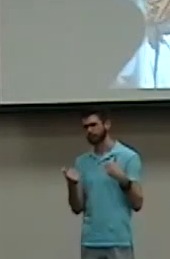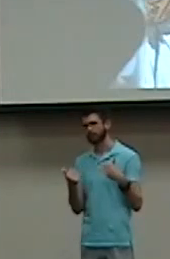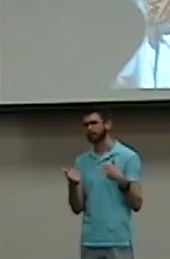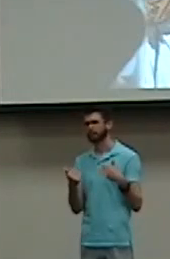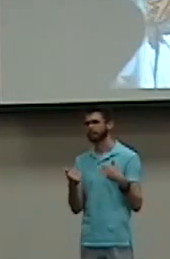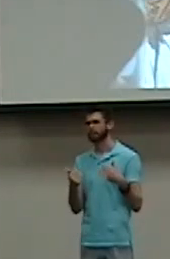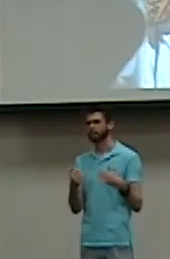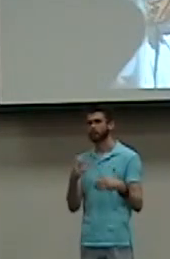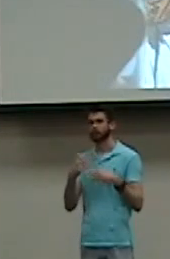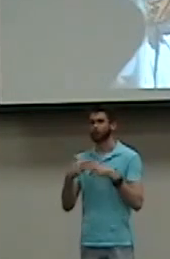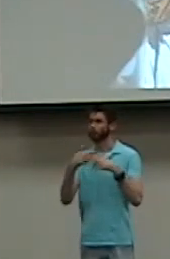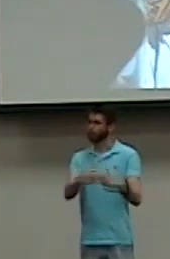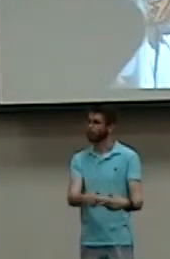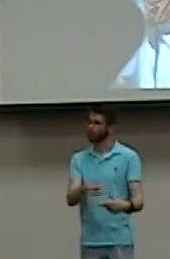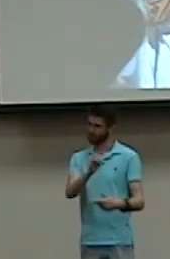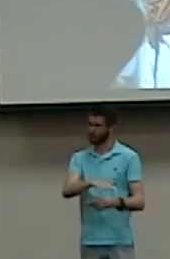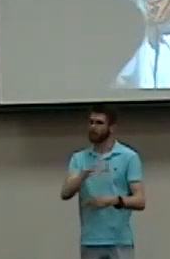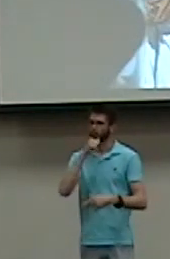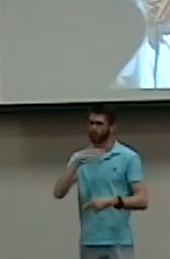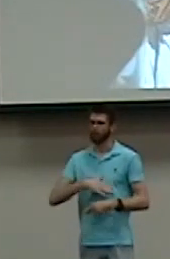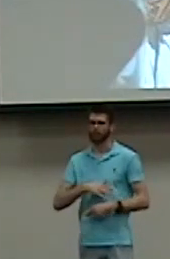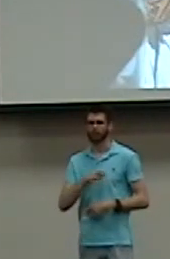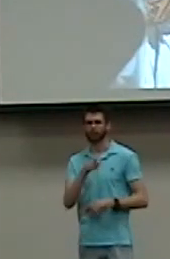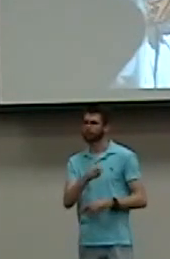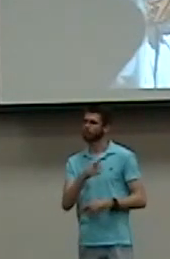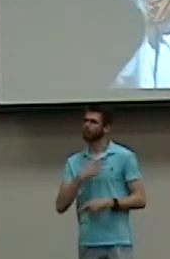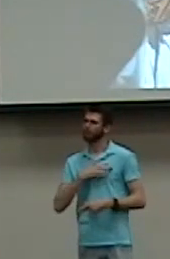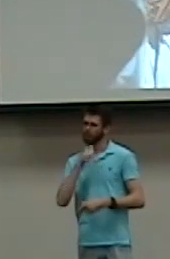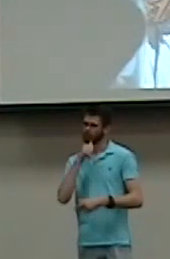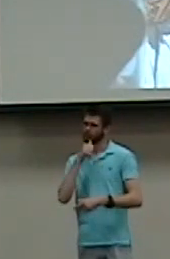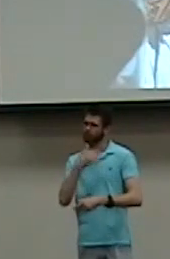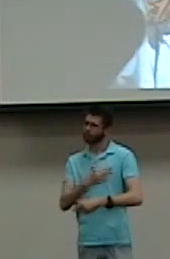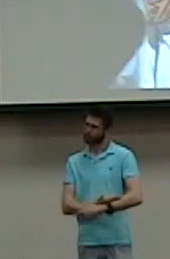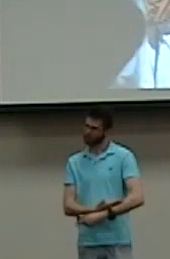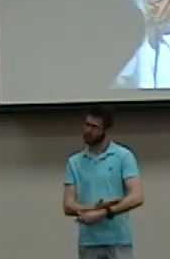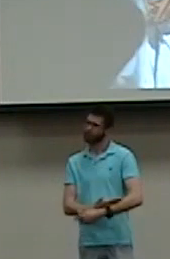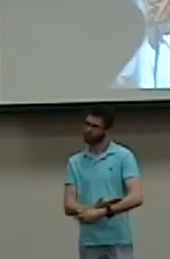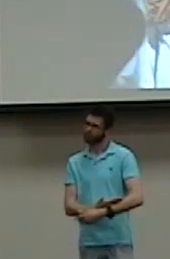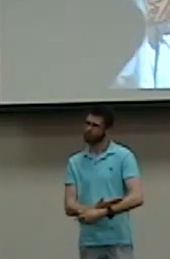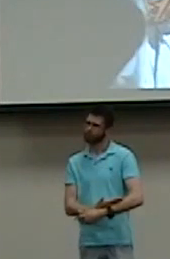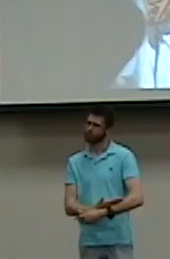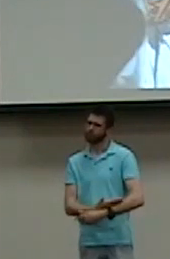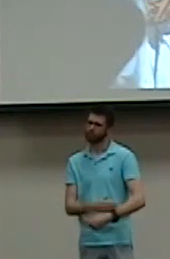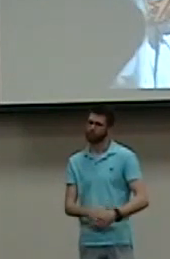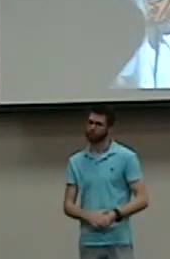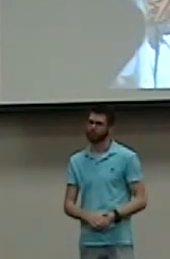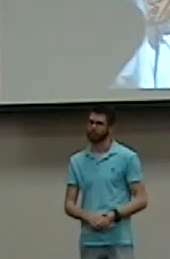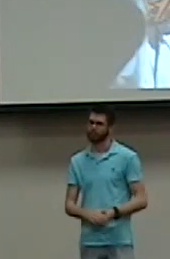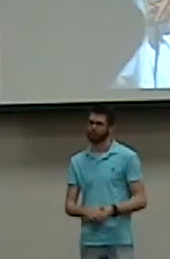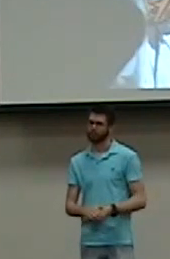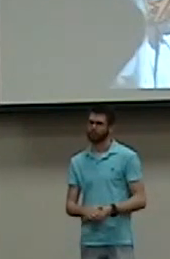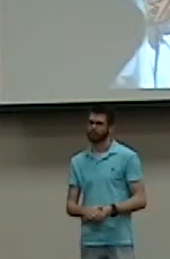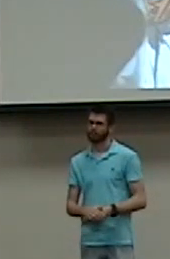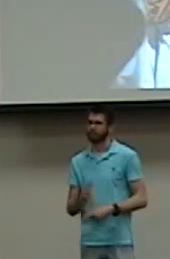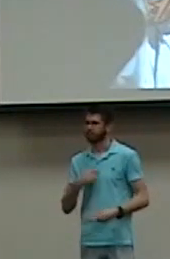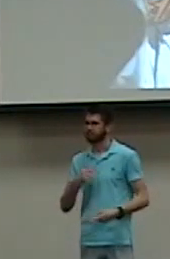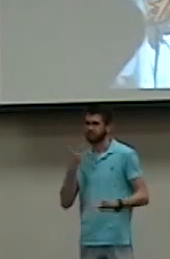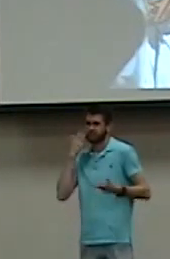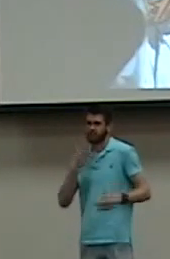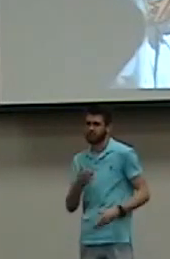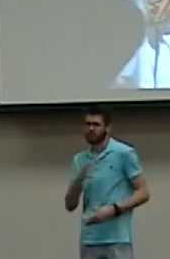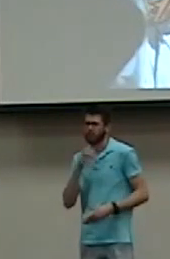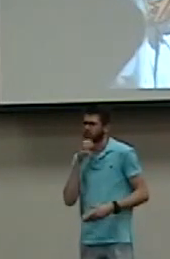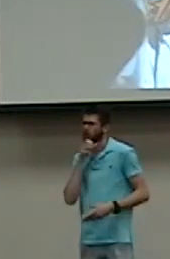time we have Christ making such a statement to someone who is of age like this. We don't know her age, but she